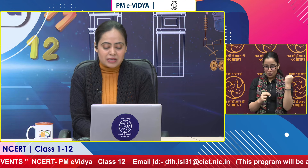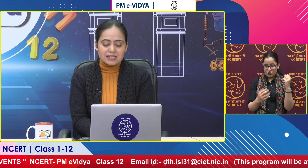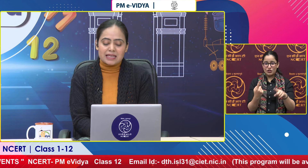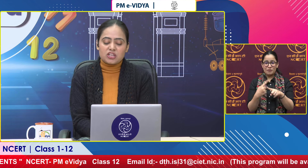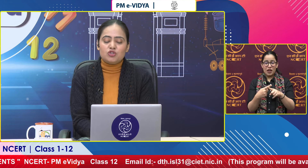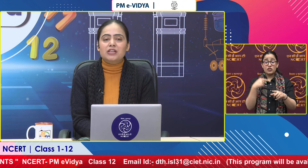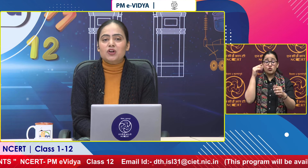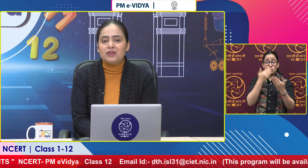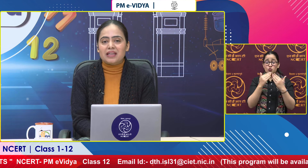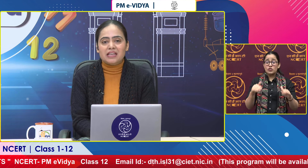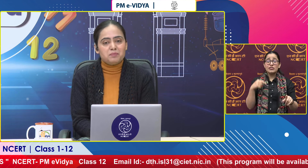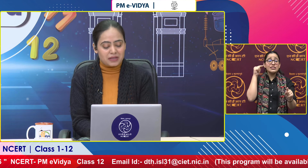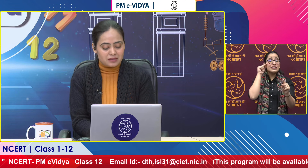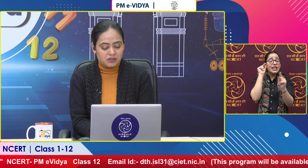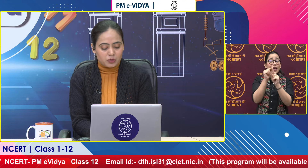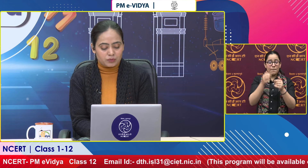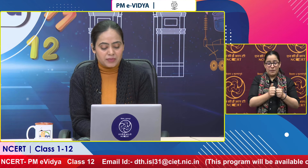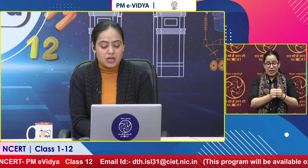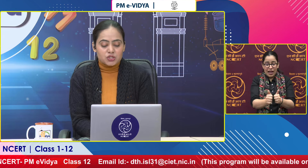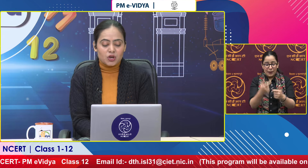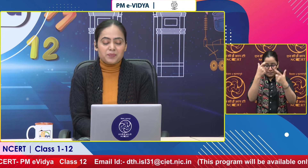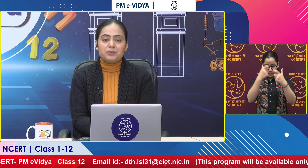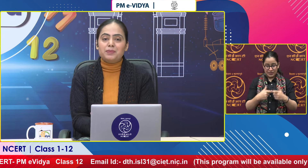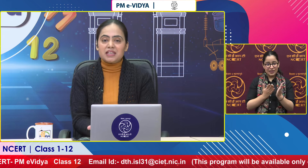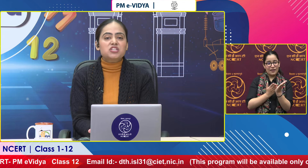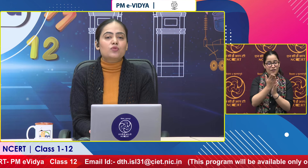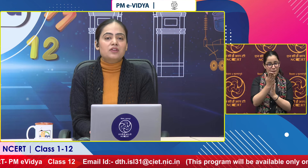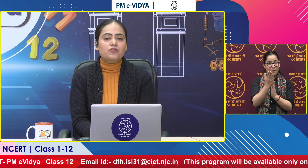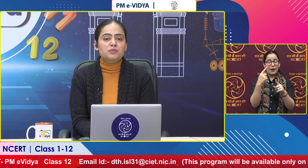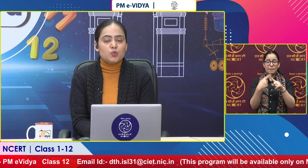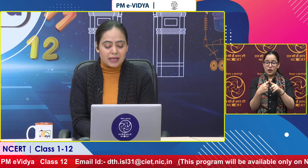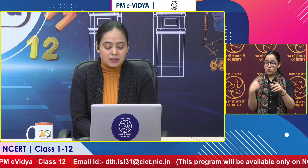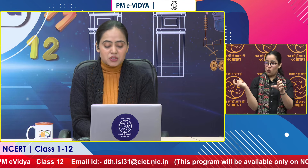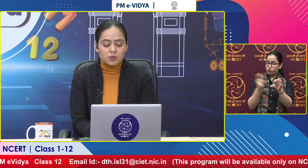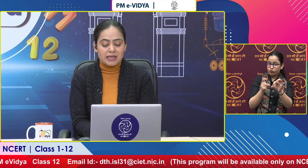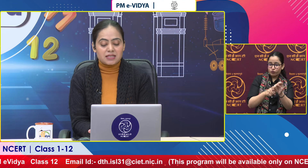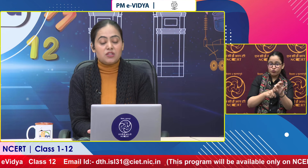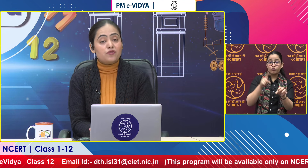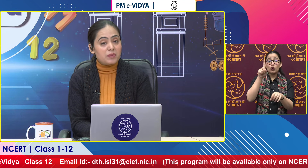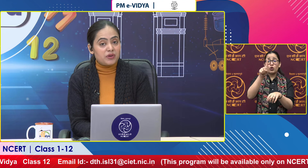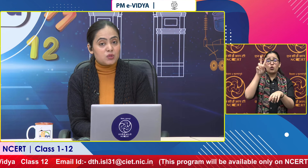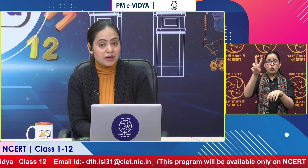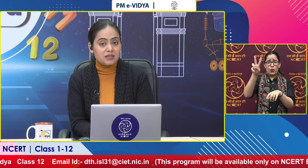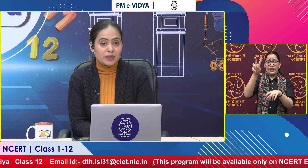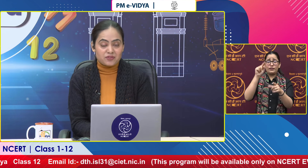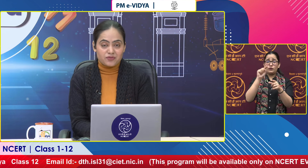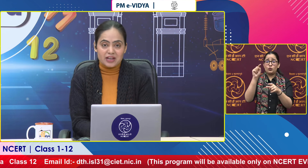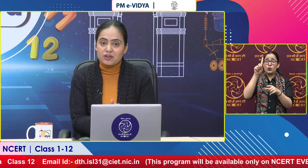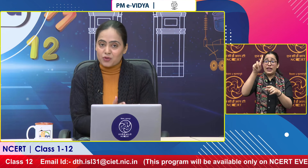students in their journey of learning and personal growth. So, please tune in from 12th to 18th of February 2025. Of